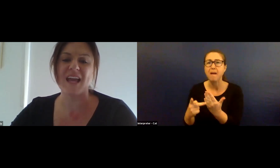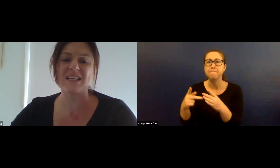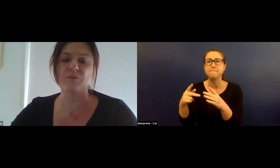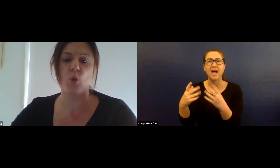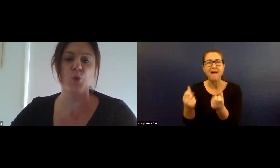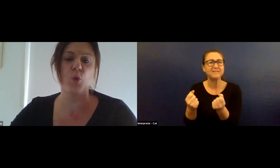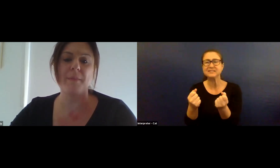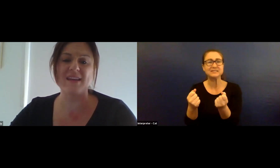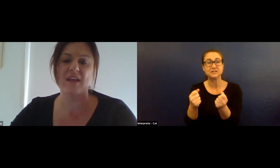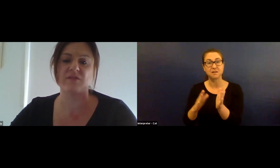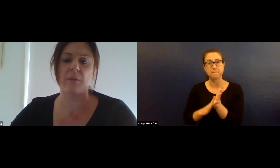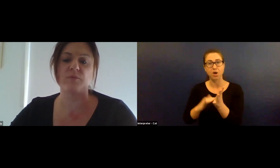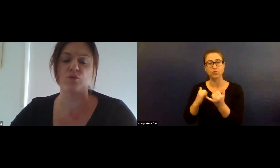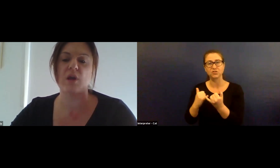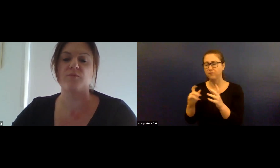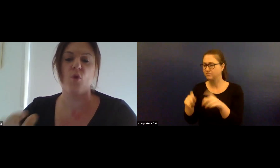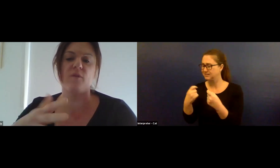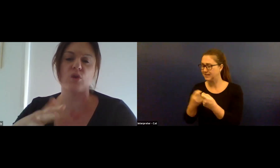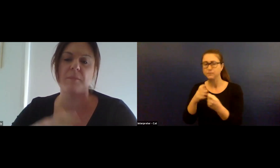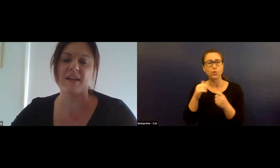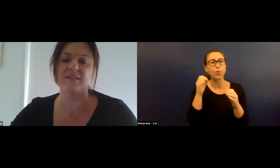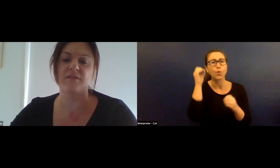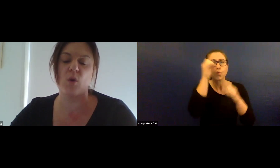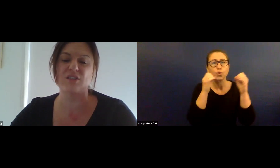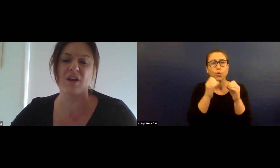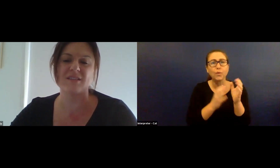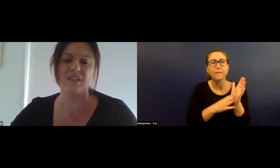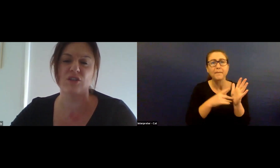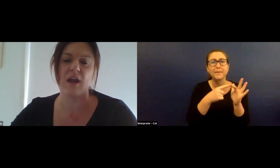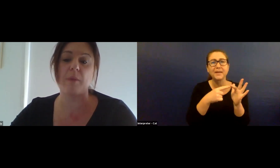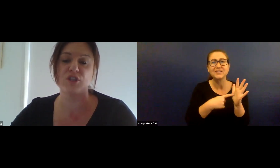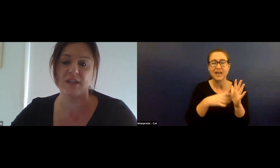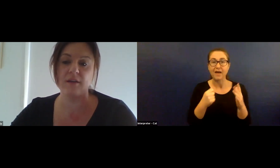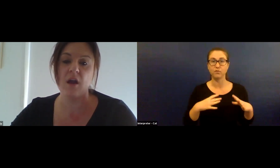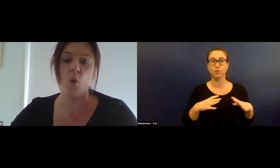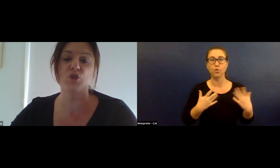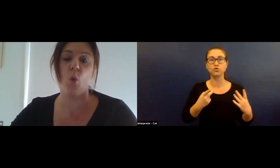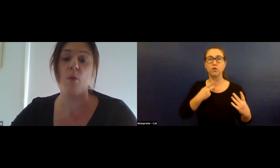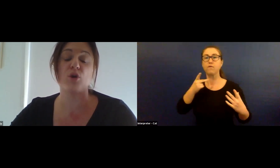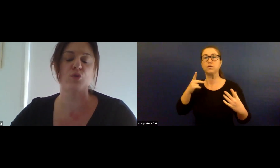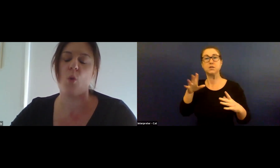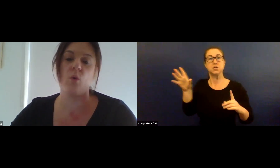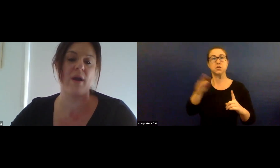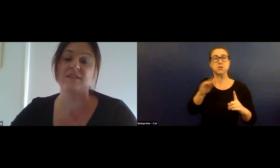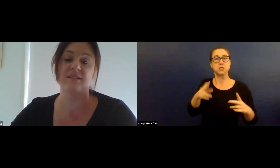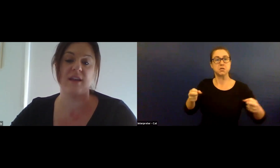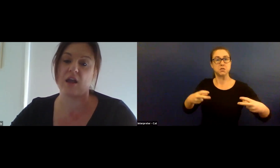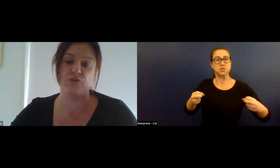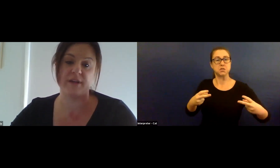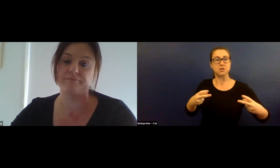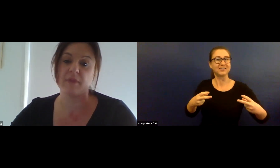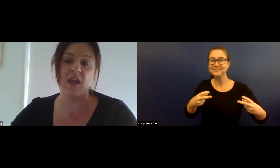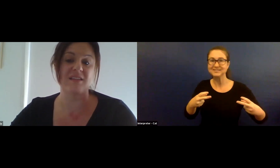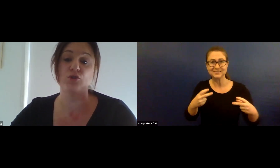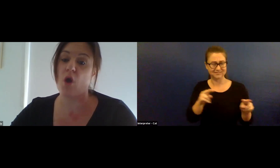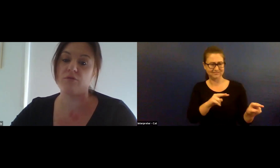Microsoft Teams or Google Meet have some form of automated voice recognition captioning, which almost always is